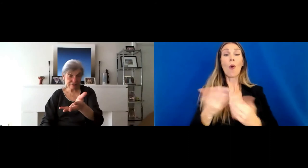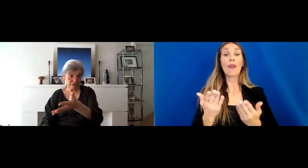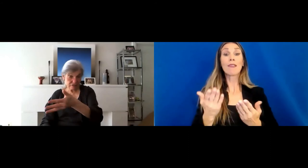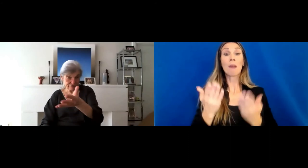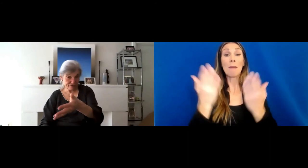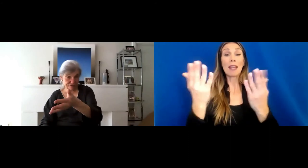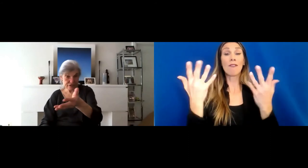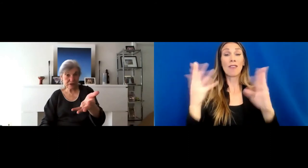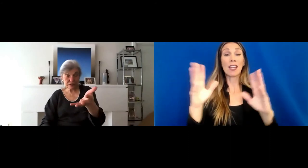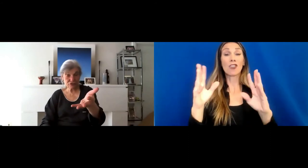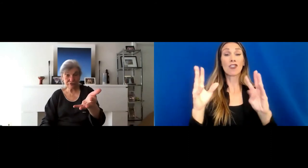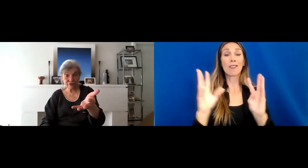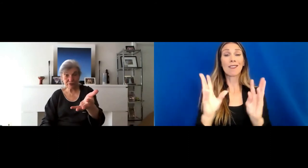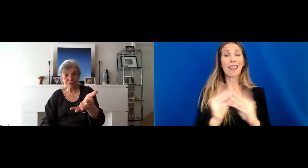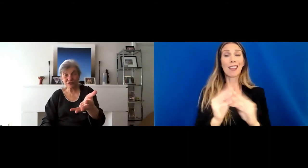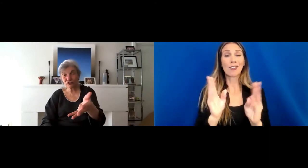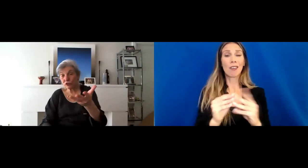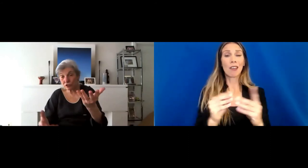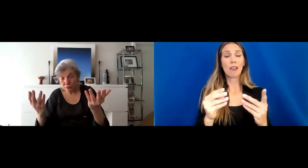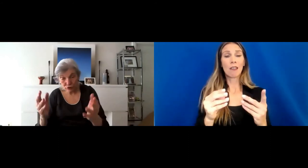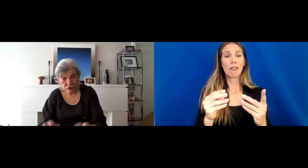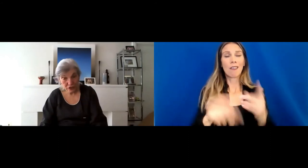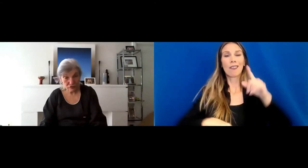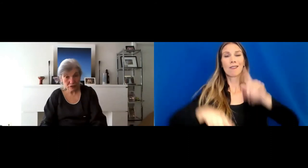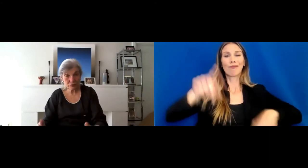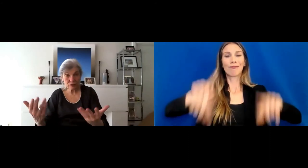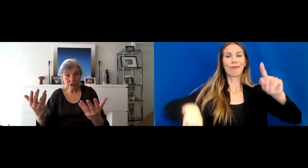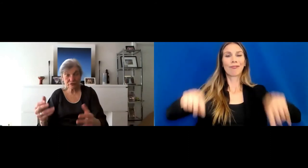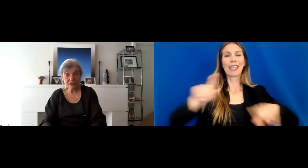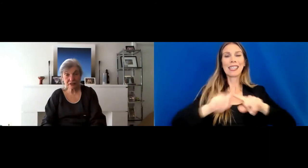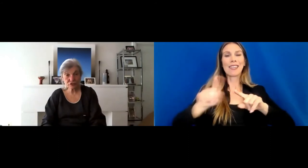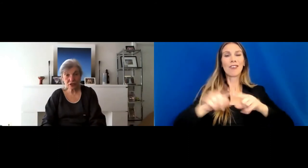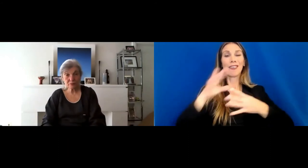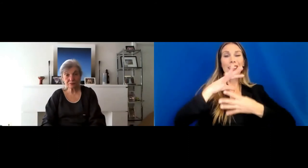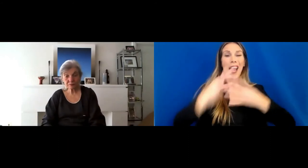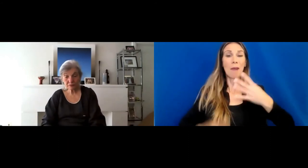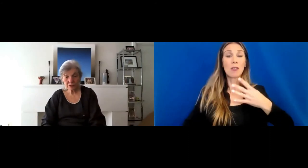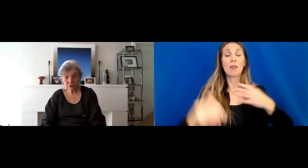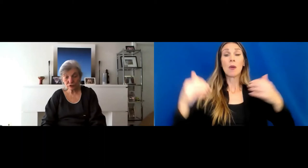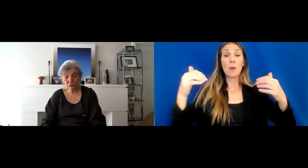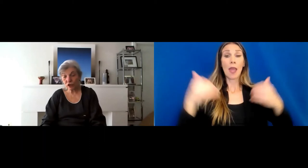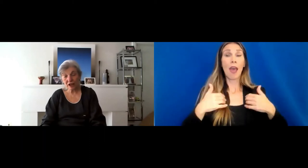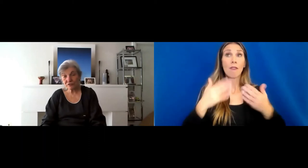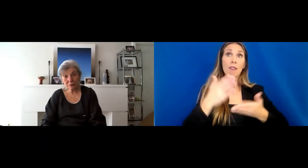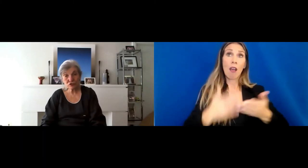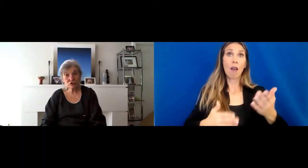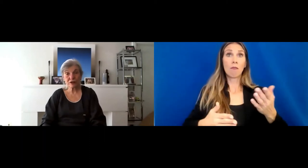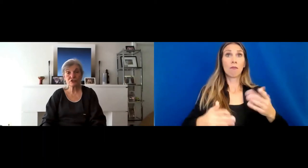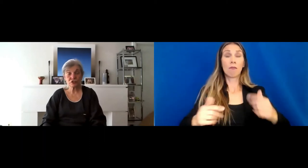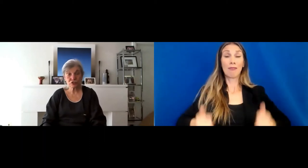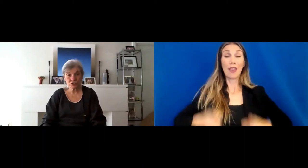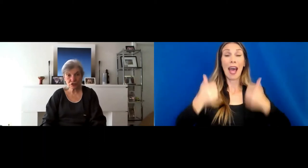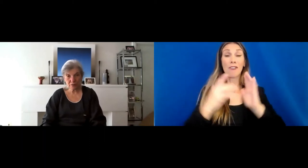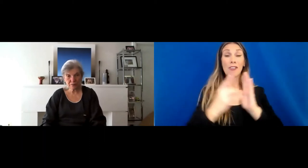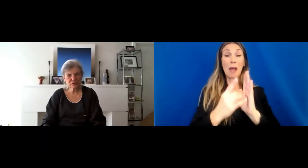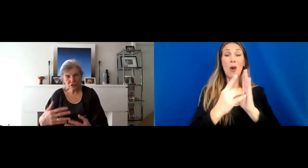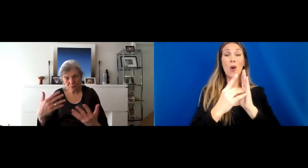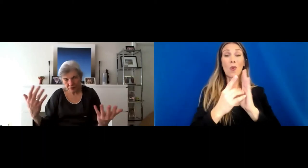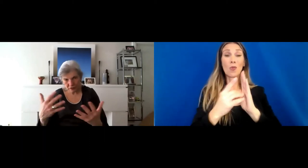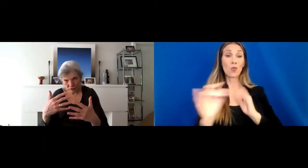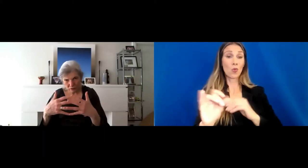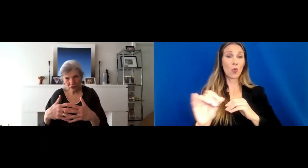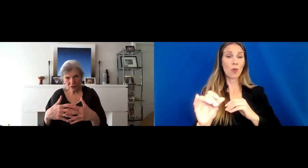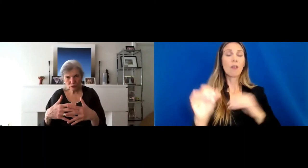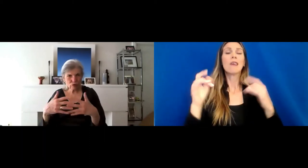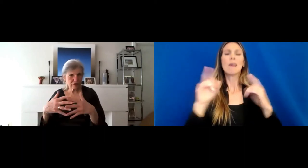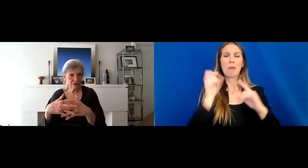have various different sort of motifs. I mean, we even have some, you know, live demonstrations and some, but the